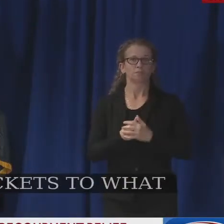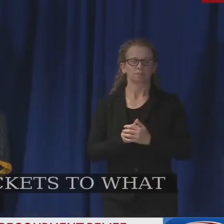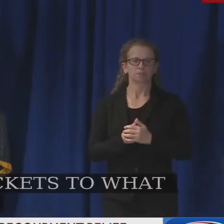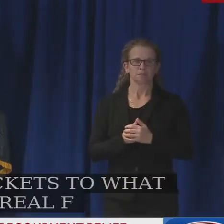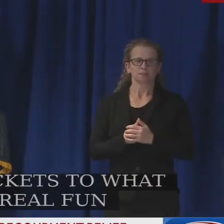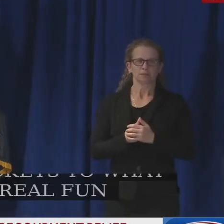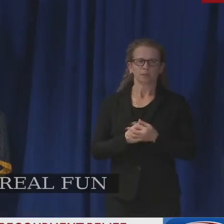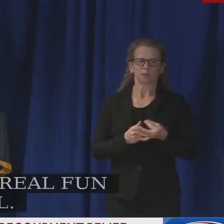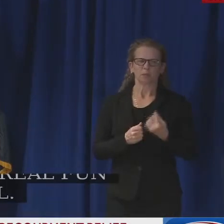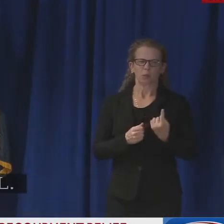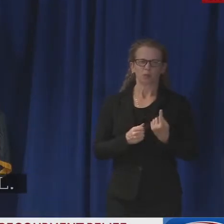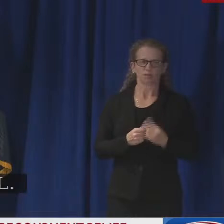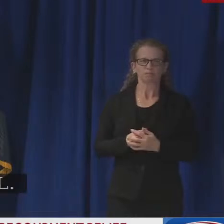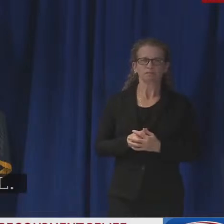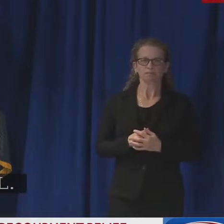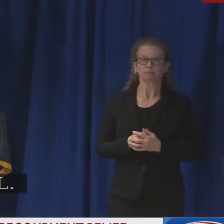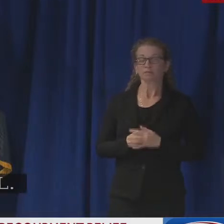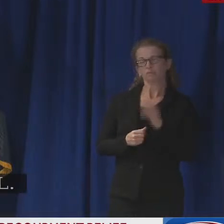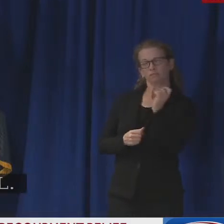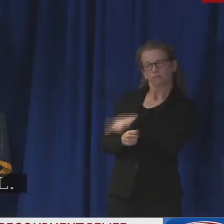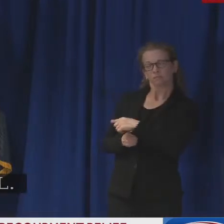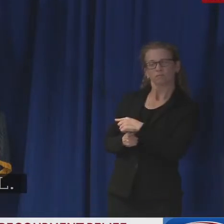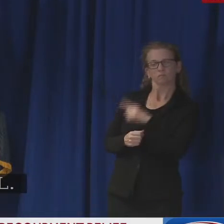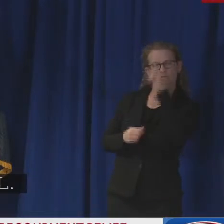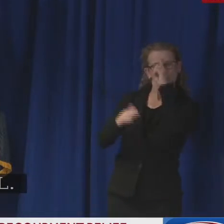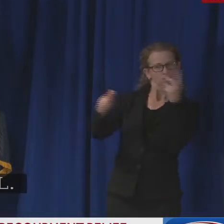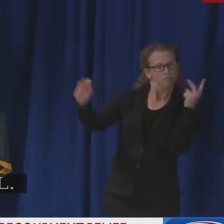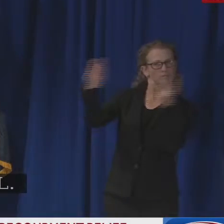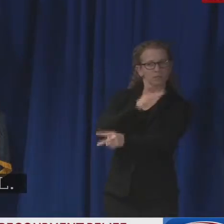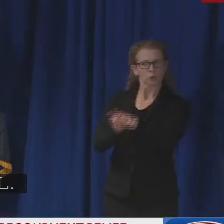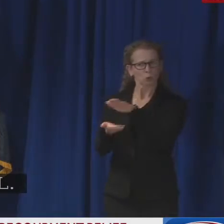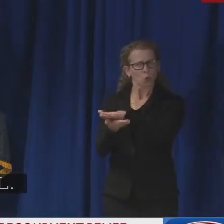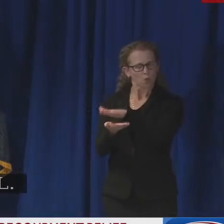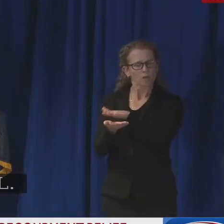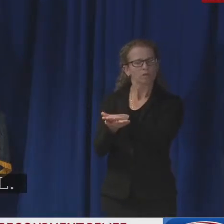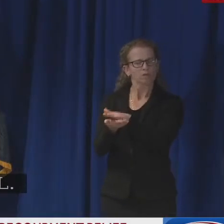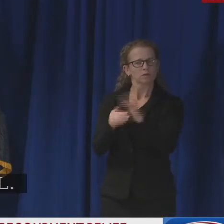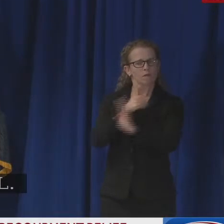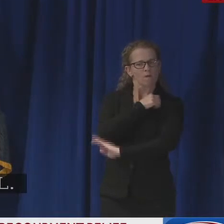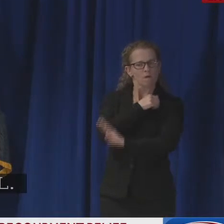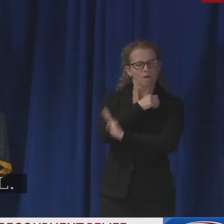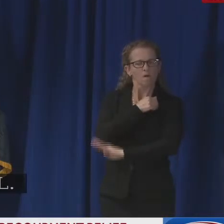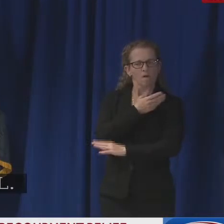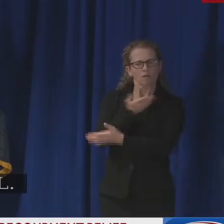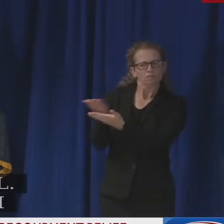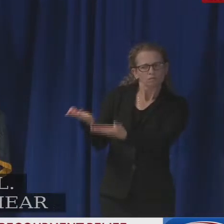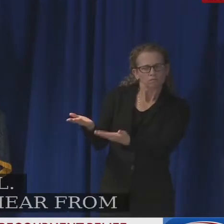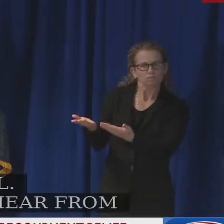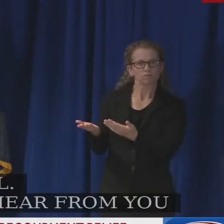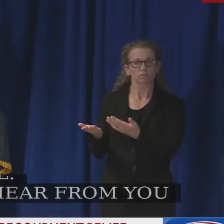you and Dr. Chan about your outlook on schools? Obviously, that's a population that is mostly, if not